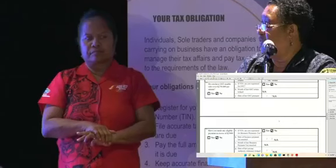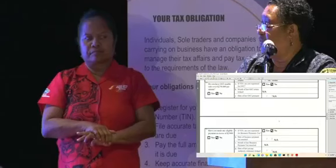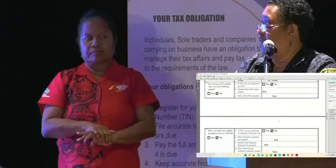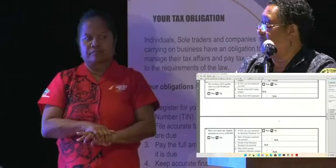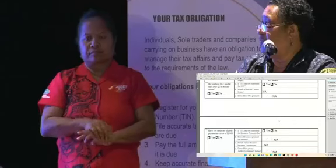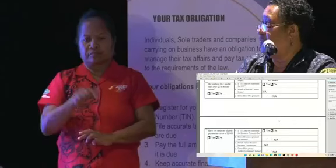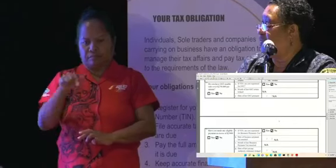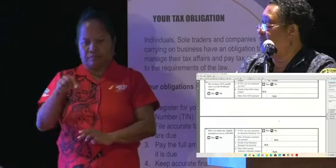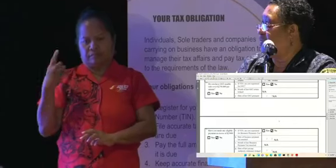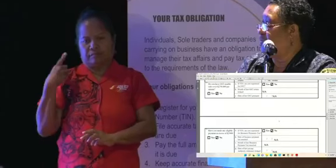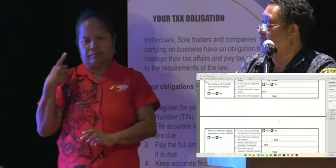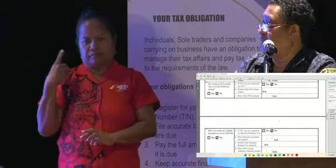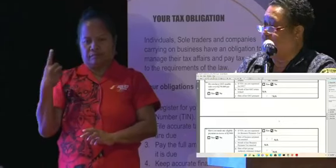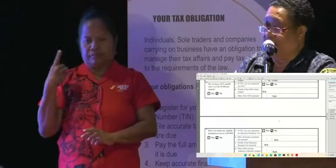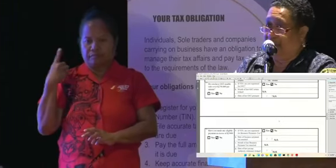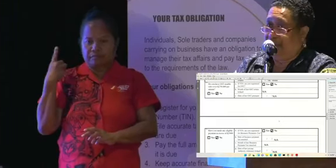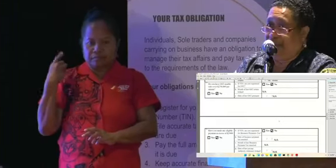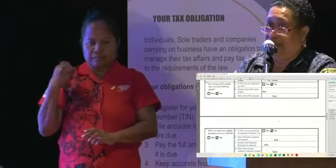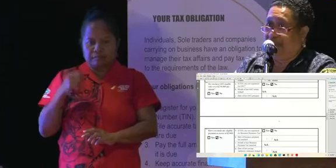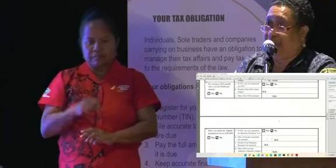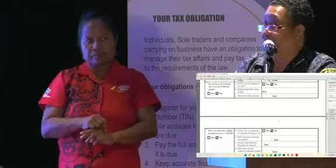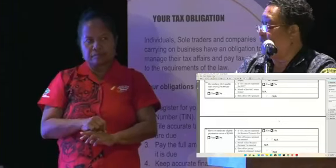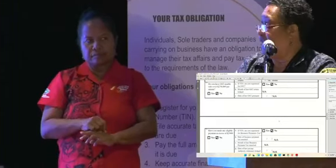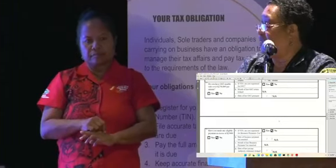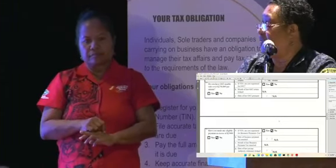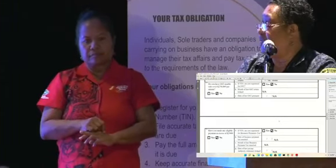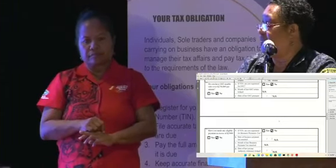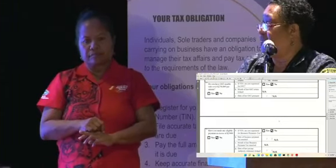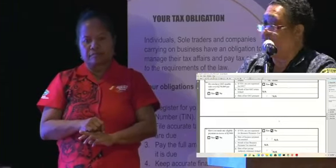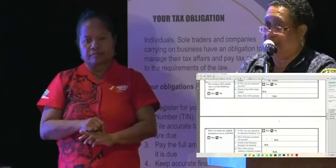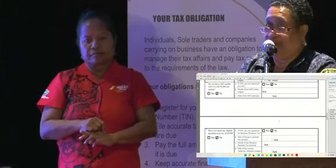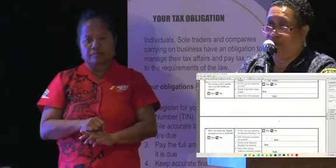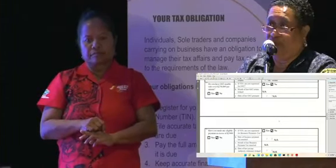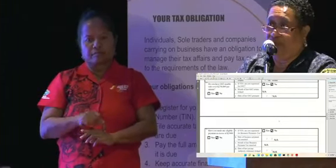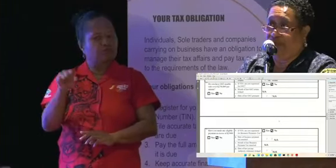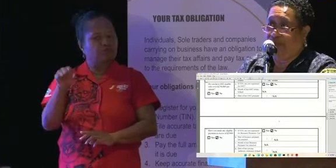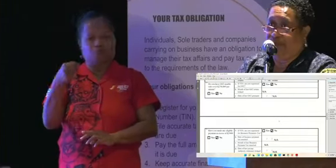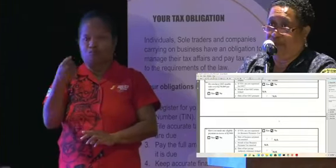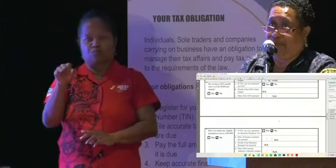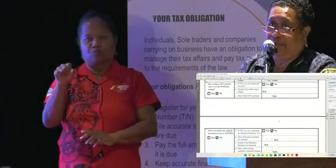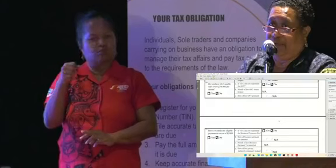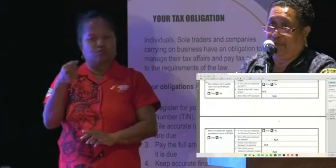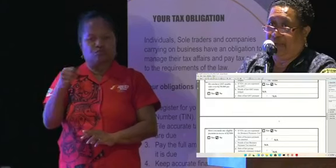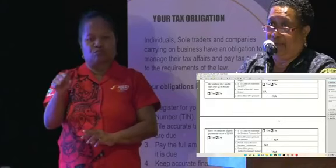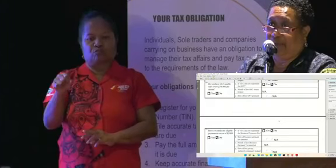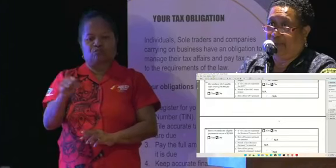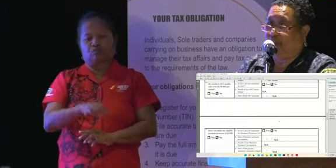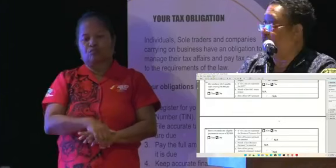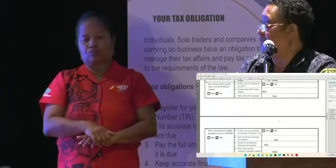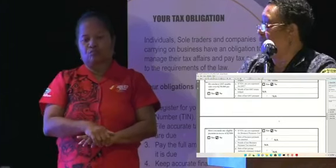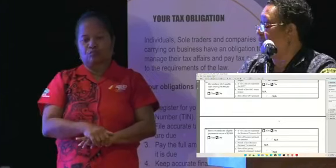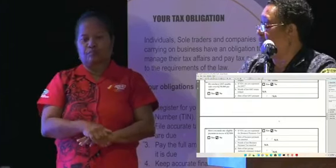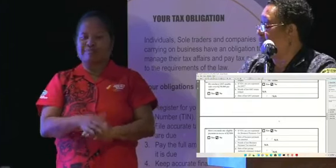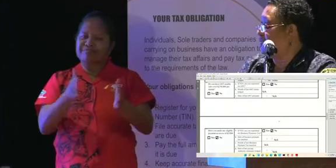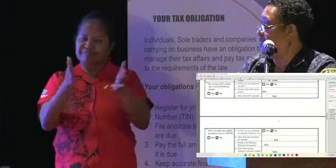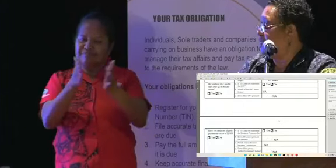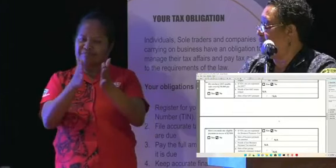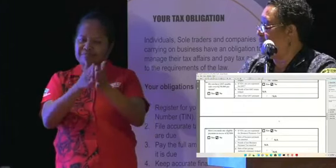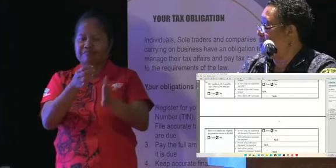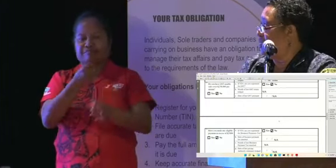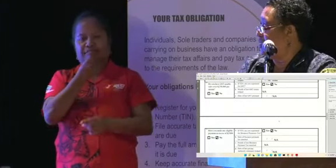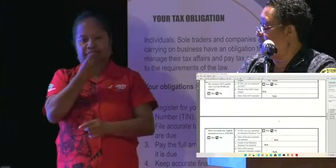For this applicant, he has indicated as no. Okay, it's a small business.